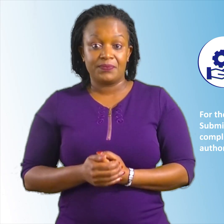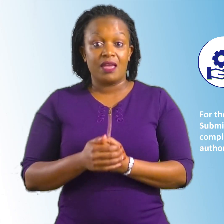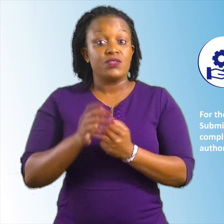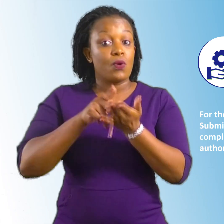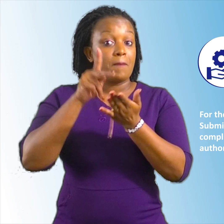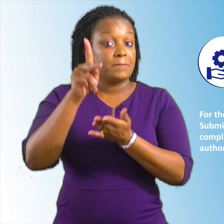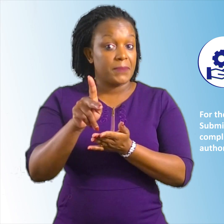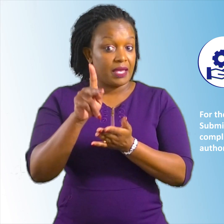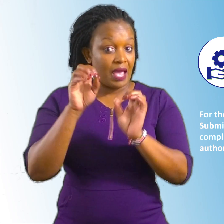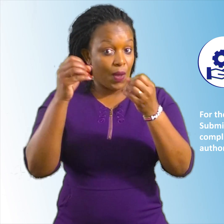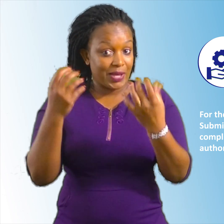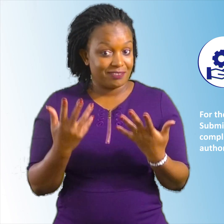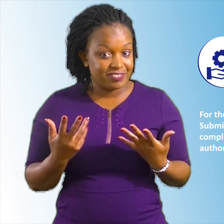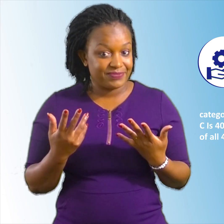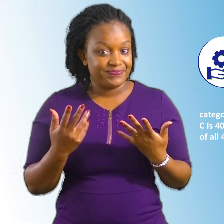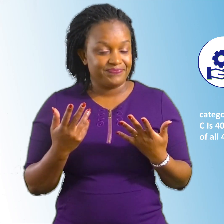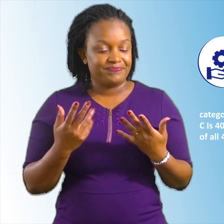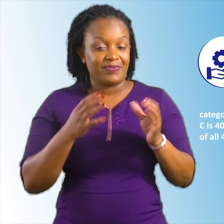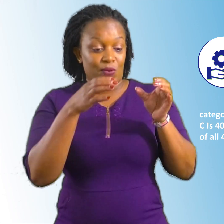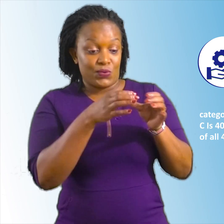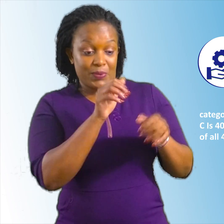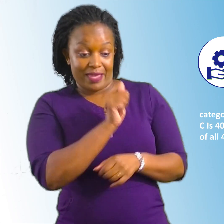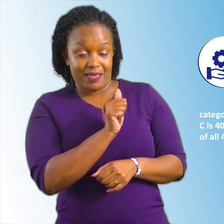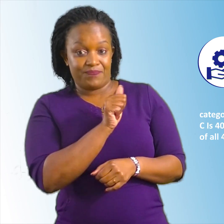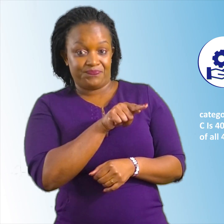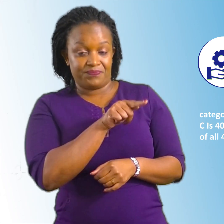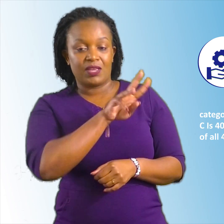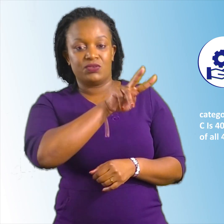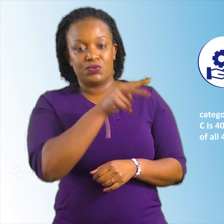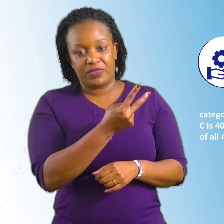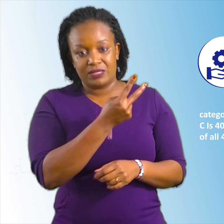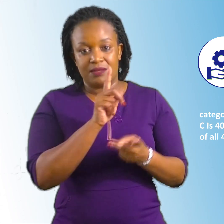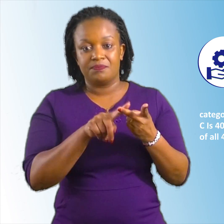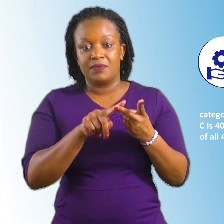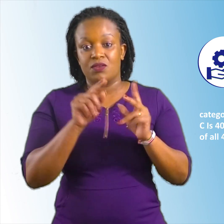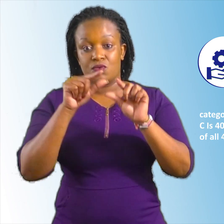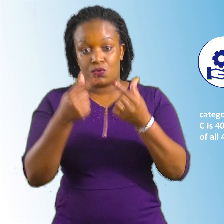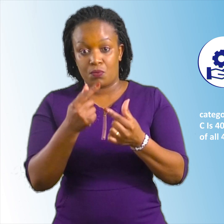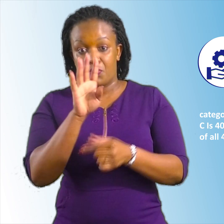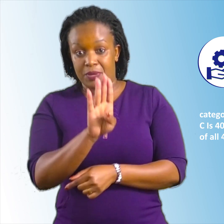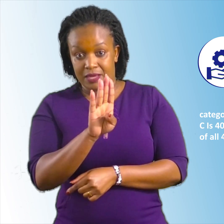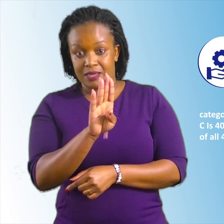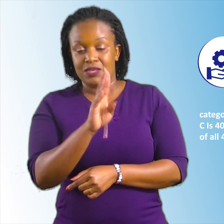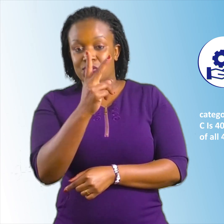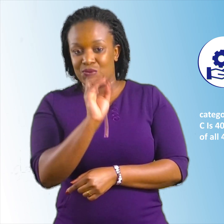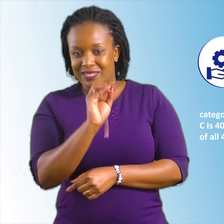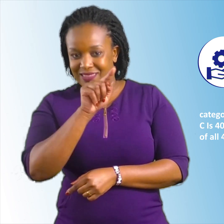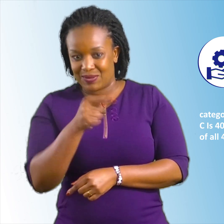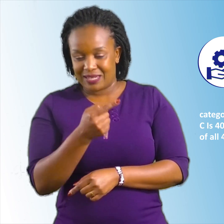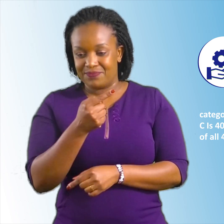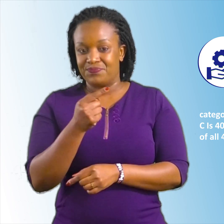The charges are as follows. Category A, $2,000. Category B is